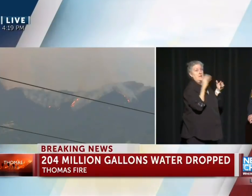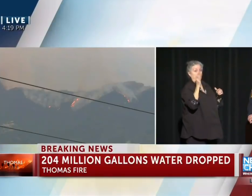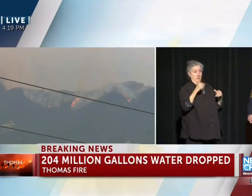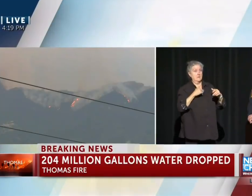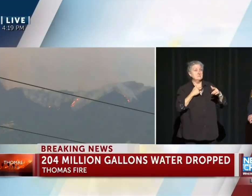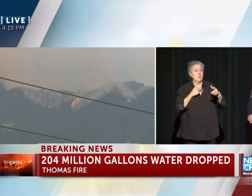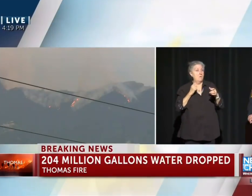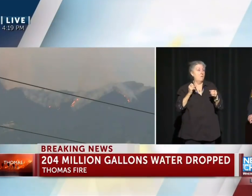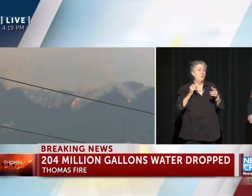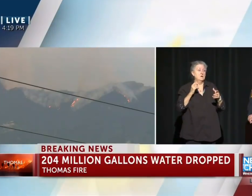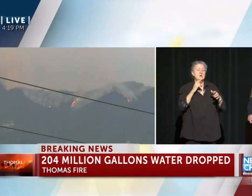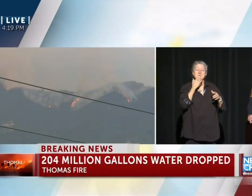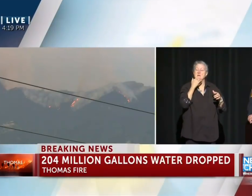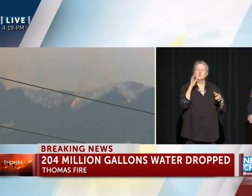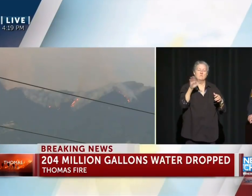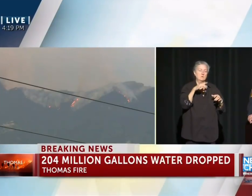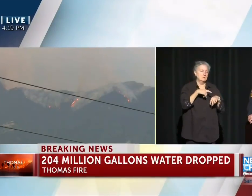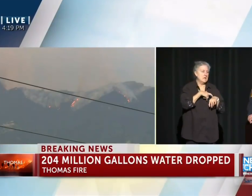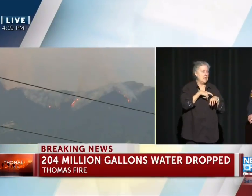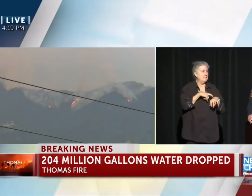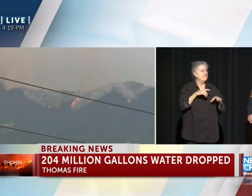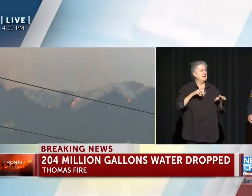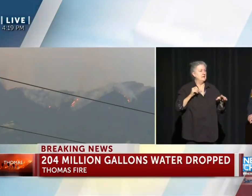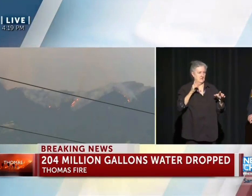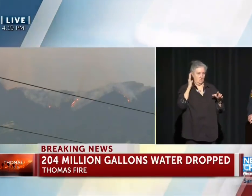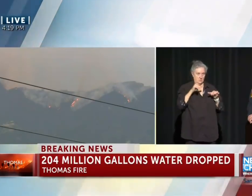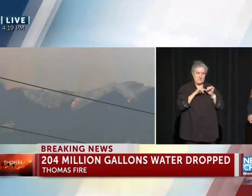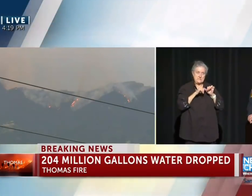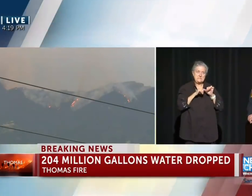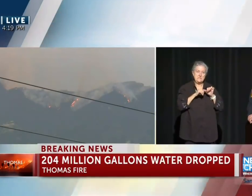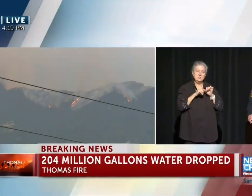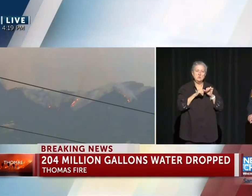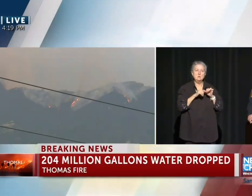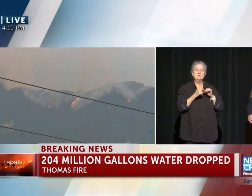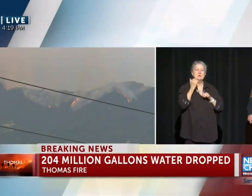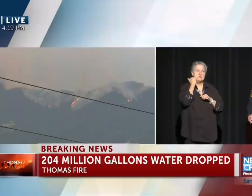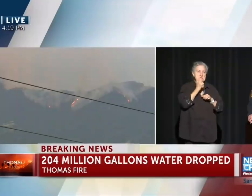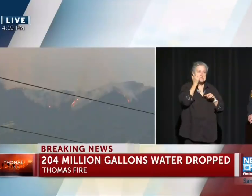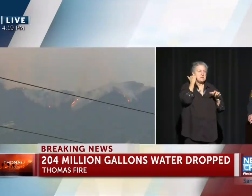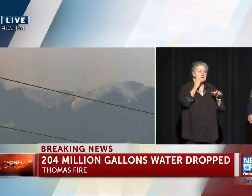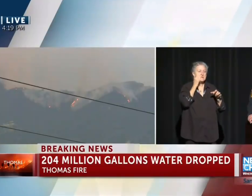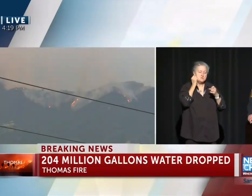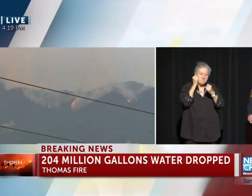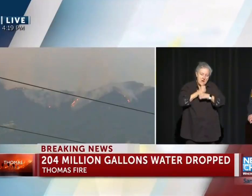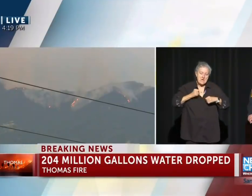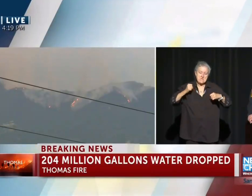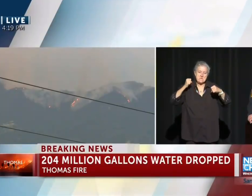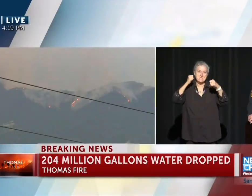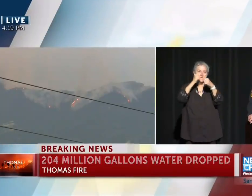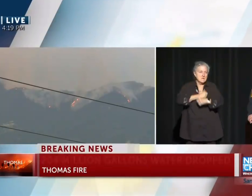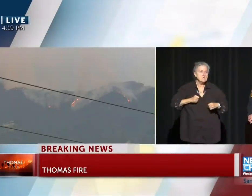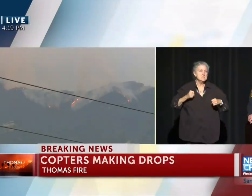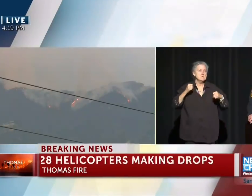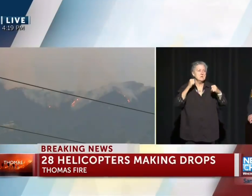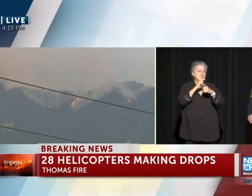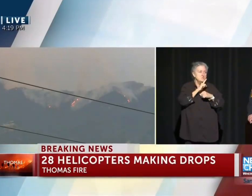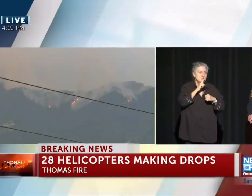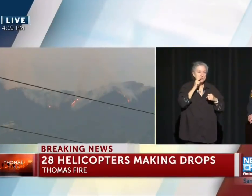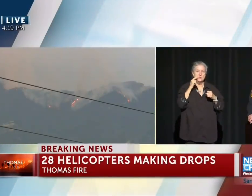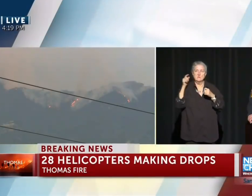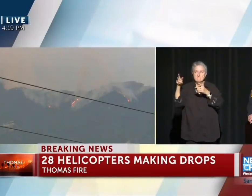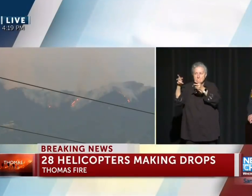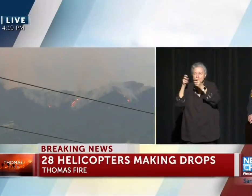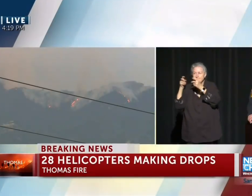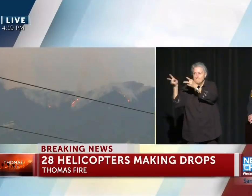for your time. We will continue day in, day out to fight the fight and make sure that we get the